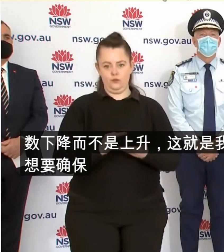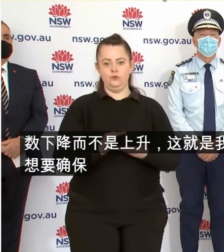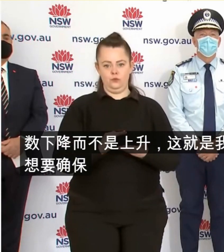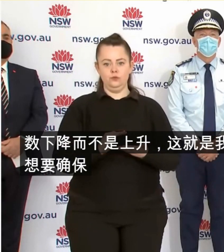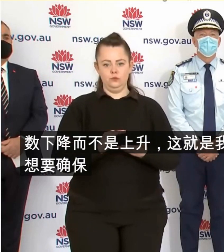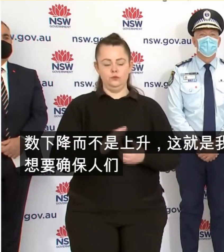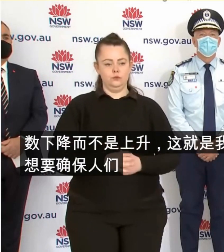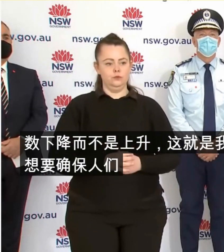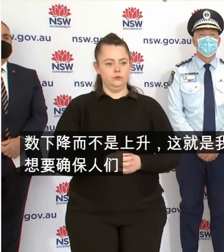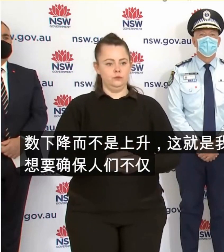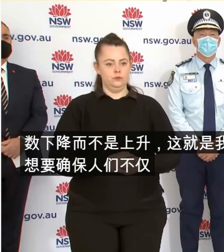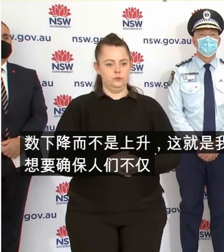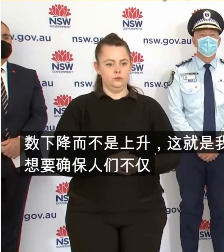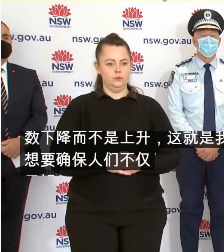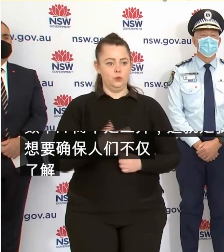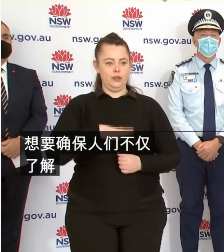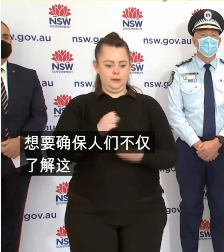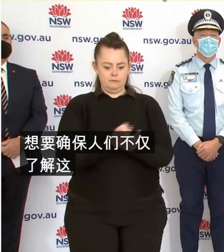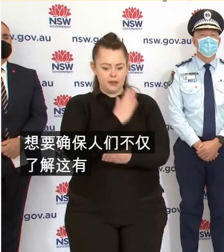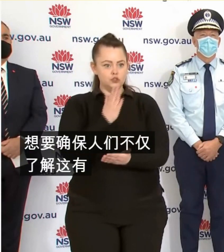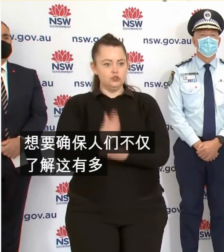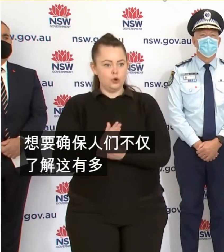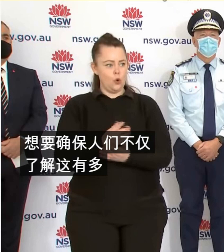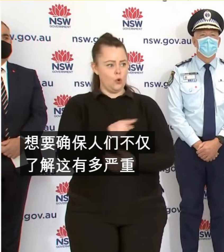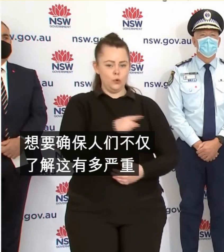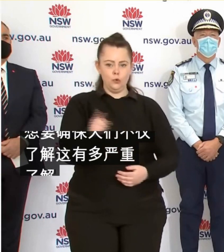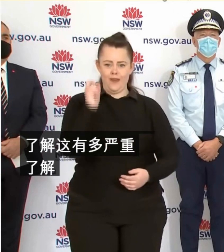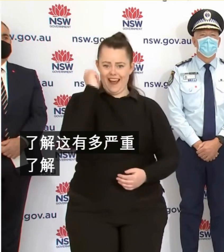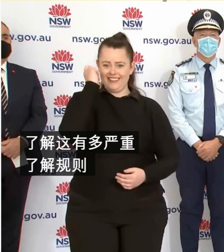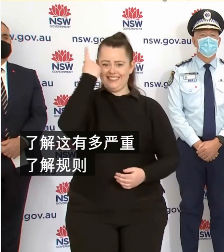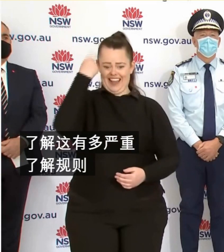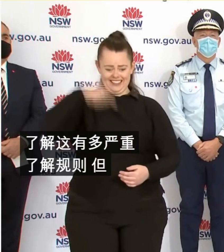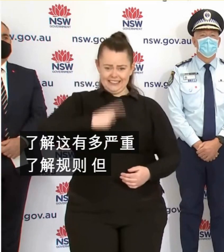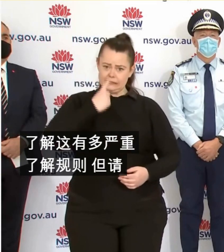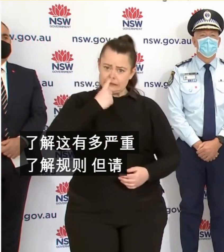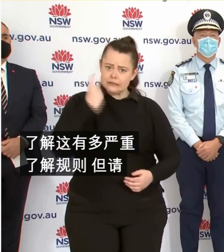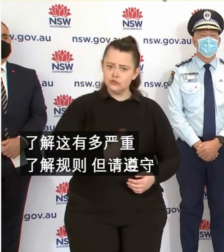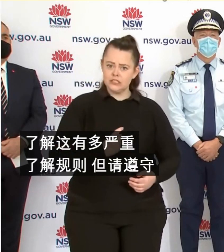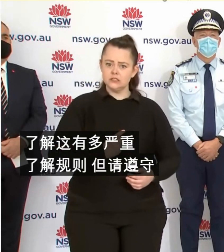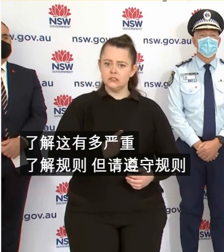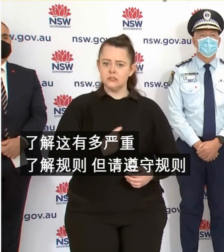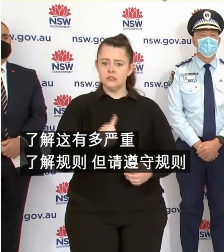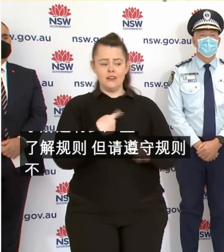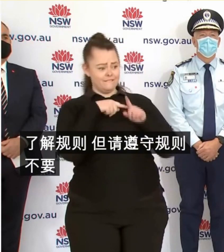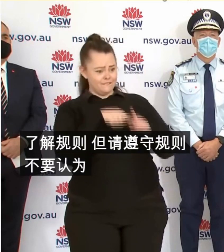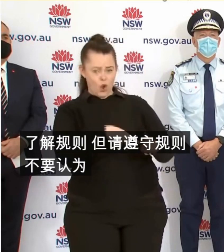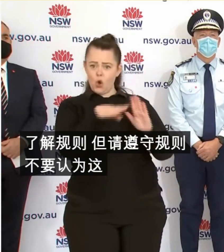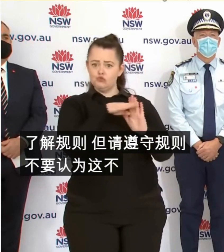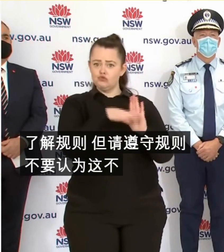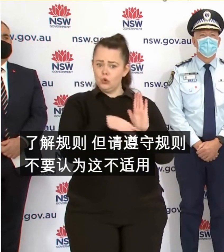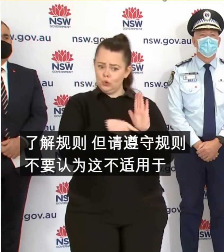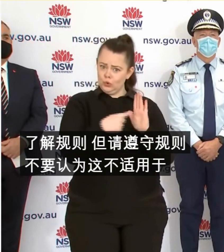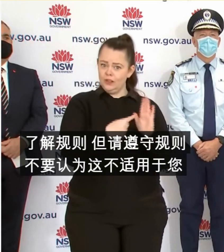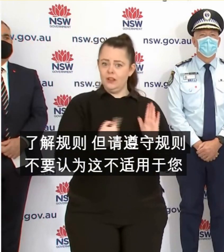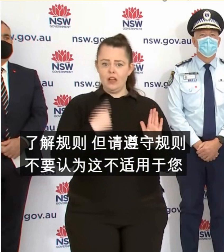we want to make sure that people not only understand how serious this is, understand the rules, but please follow them. Don't